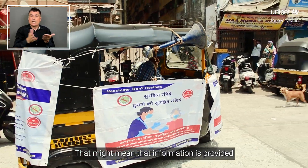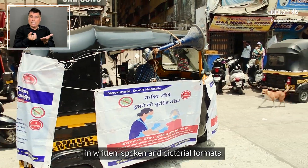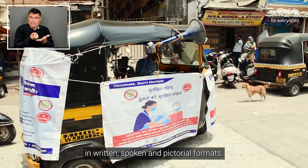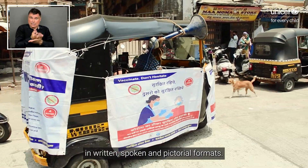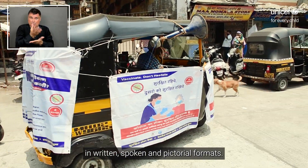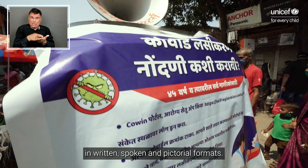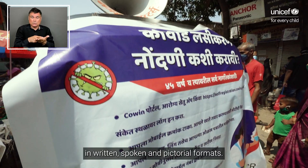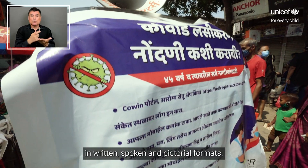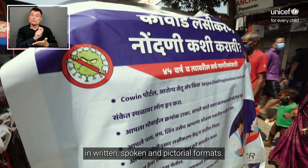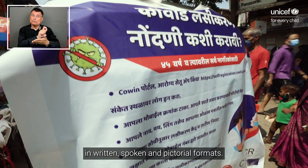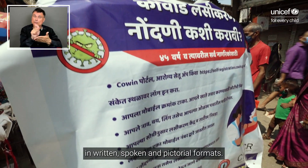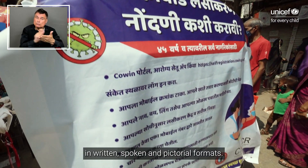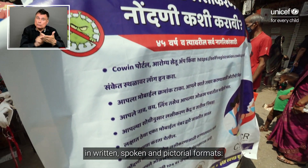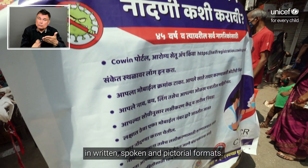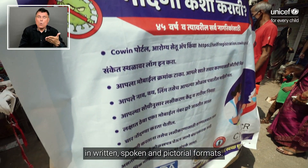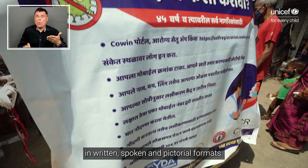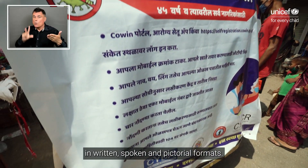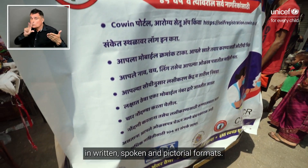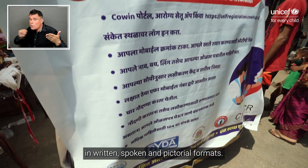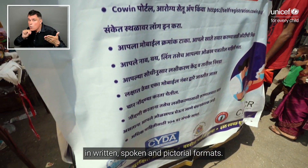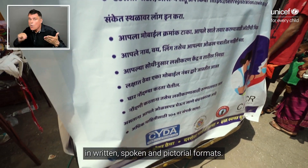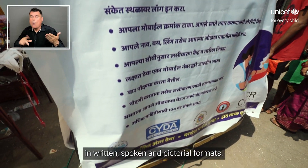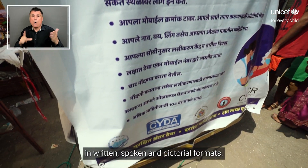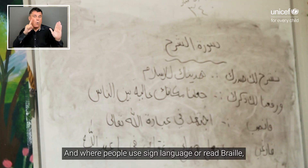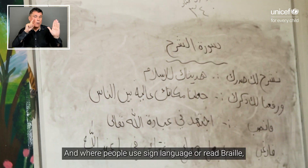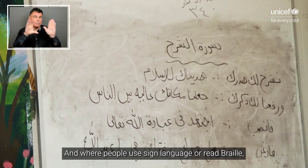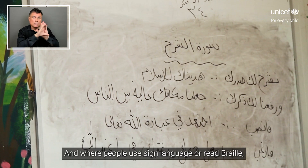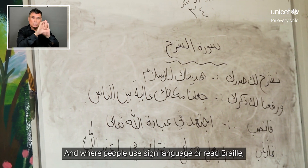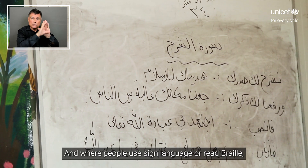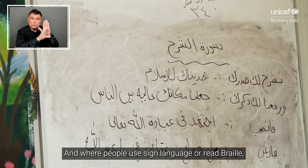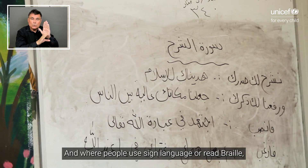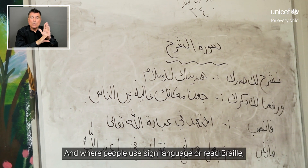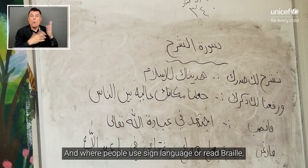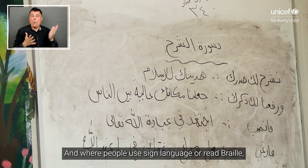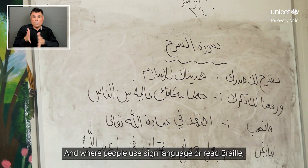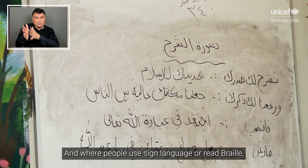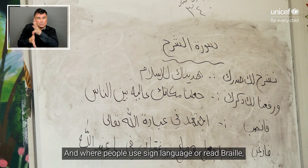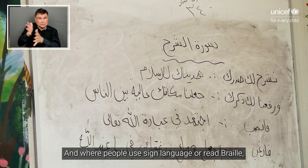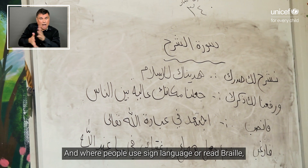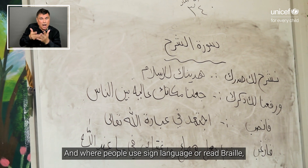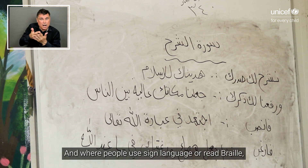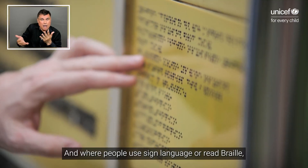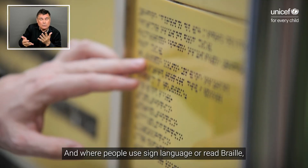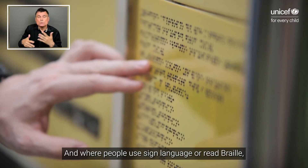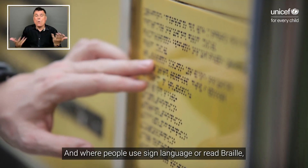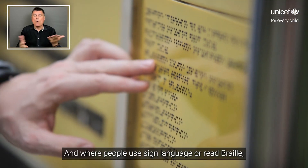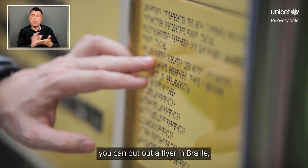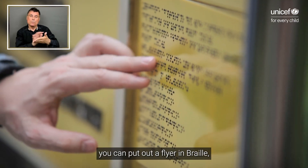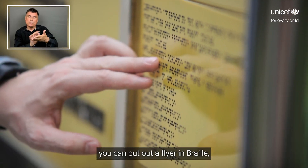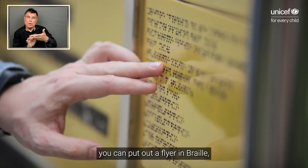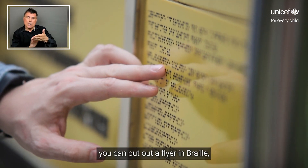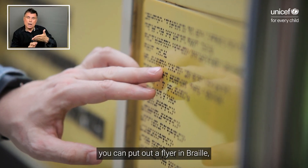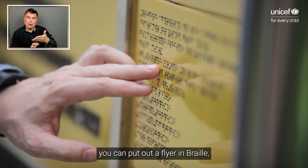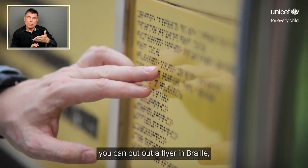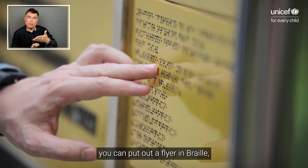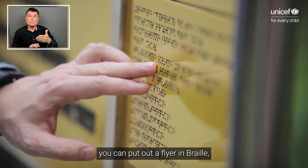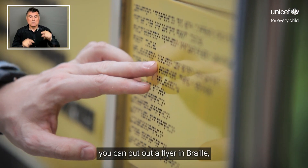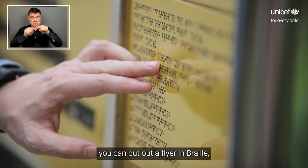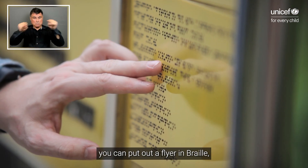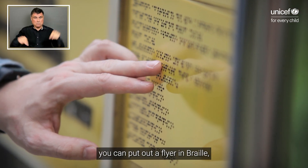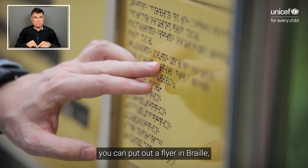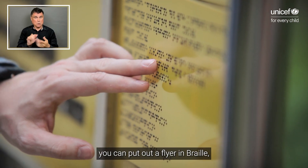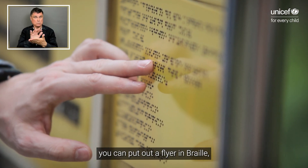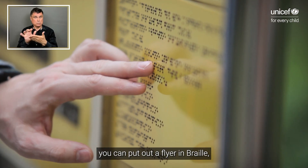is provided in written, spoken, and pictorial formats. And where people use sign language or read Braille, you can put out